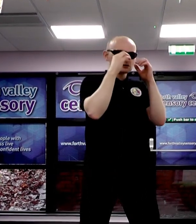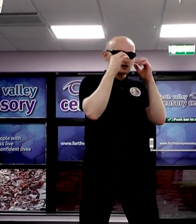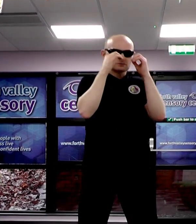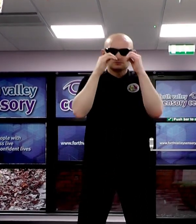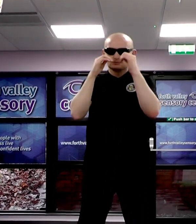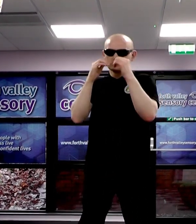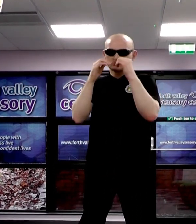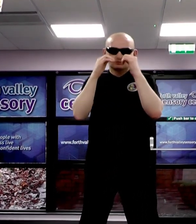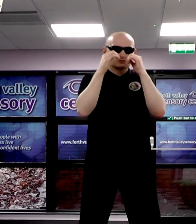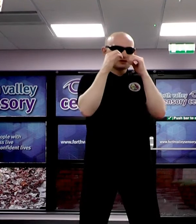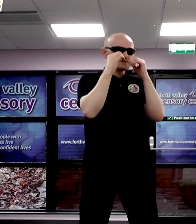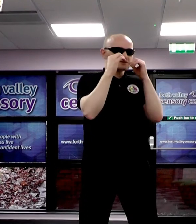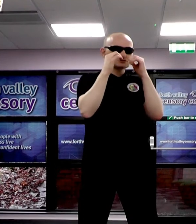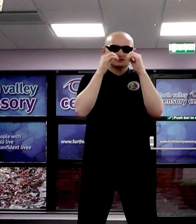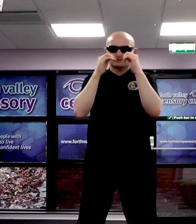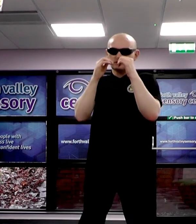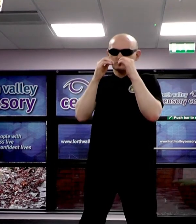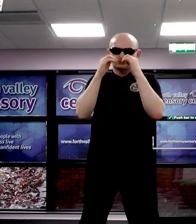turn, so we'll leave the transfer and just